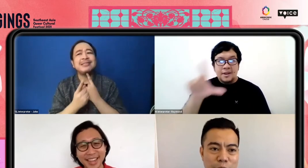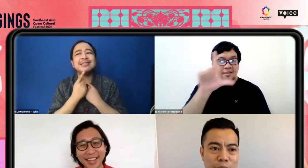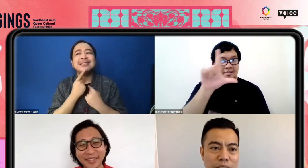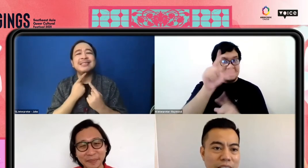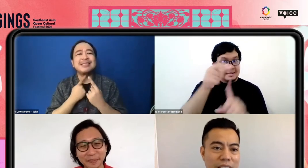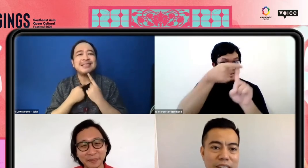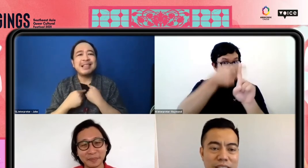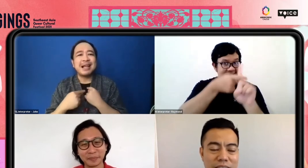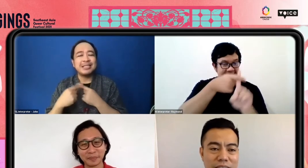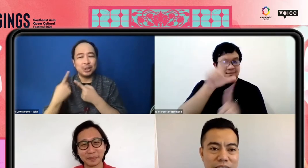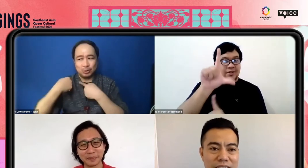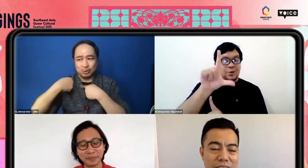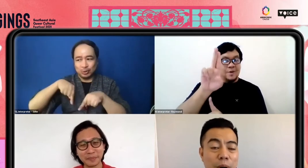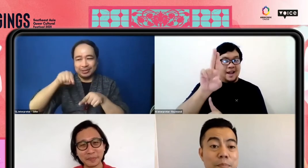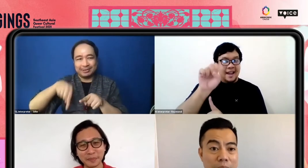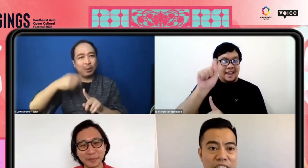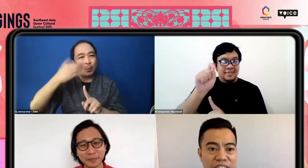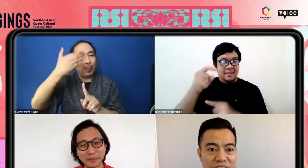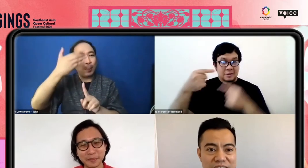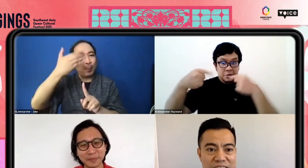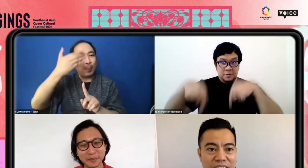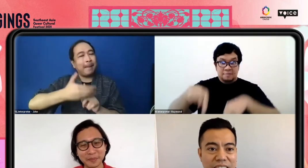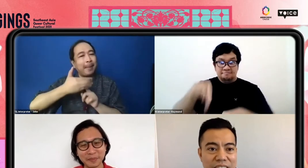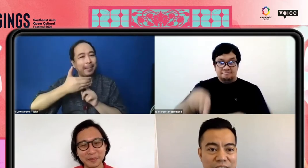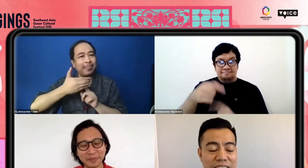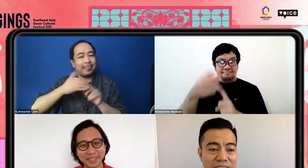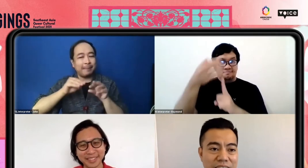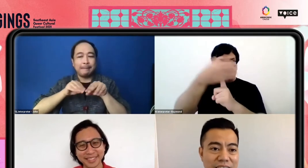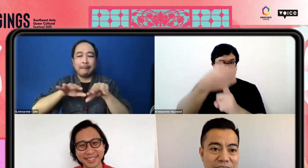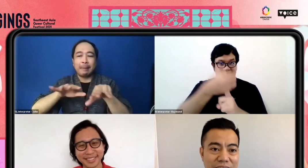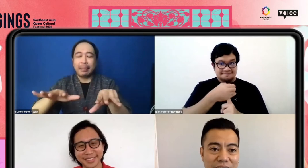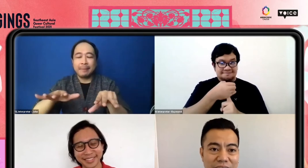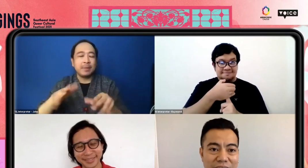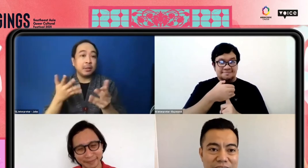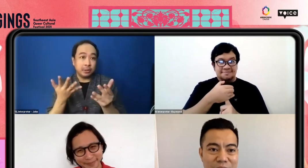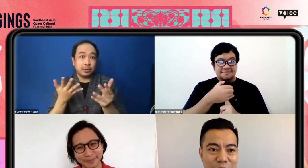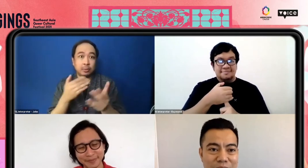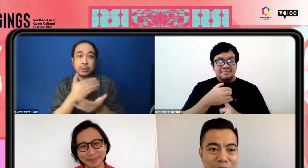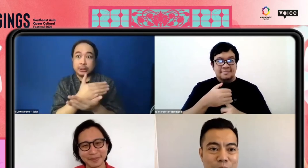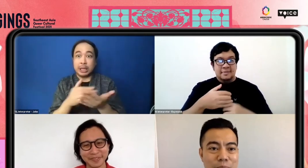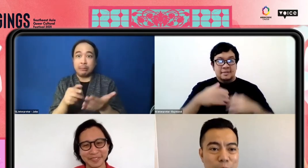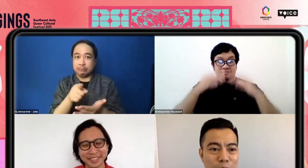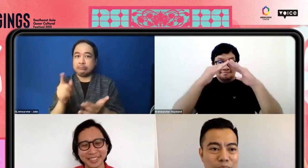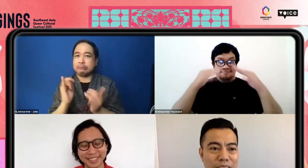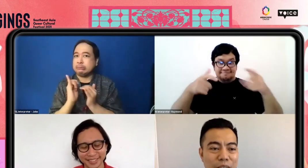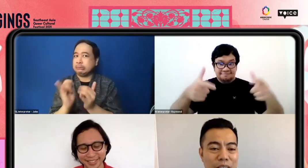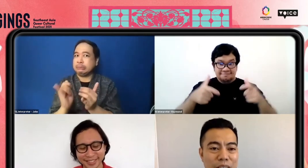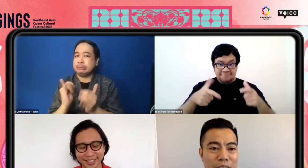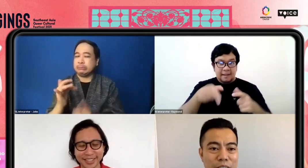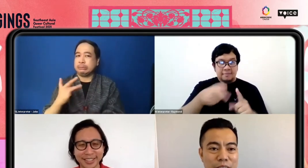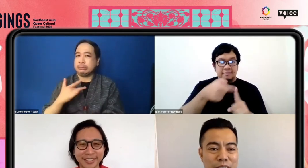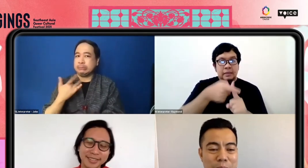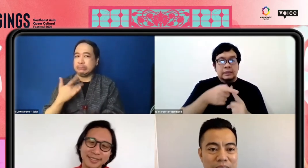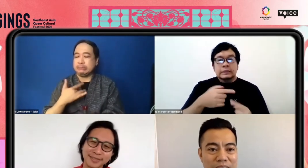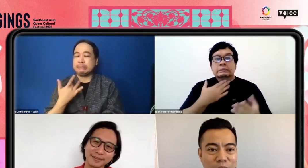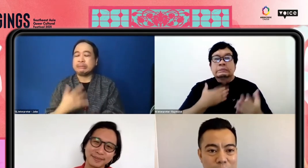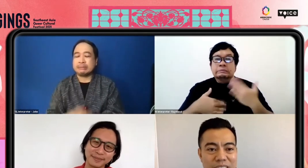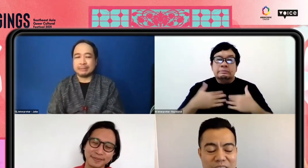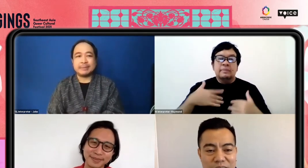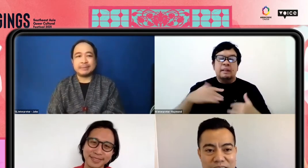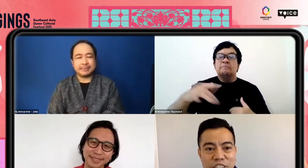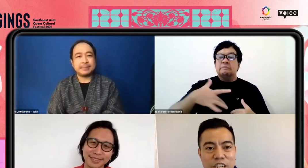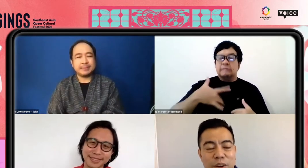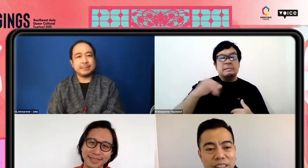which I'm sure like some or many of us like felt. So what book by a